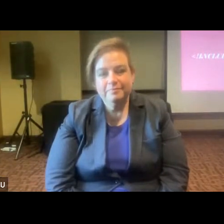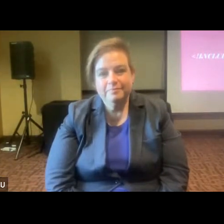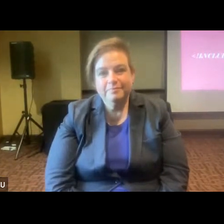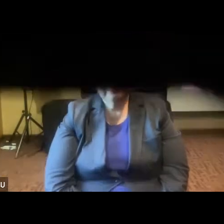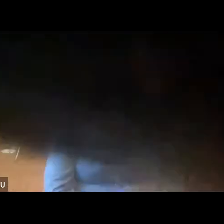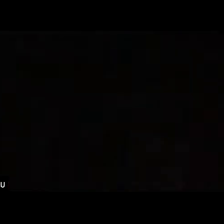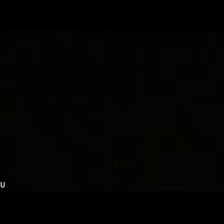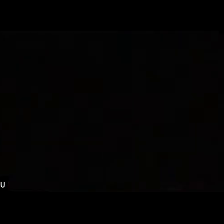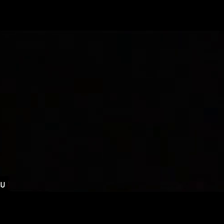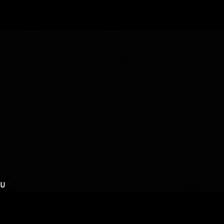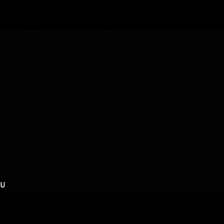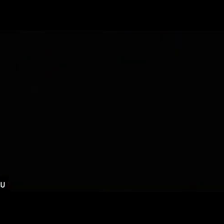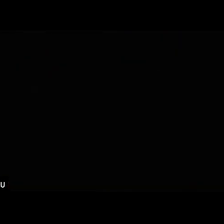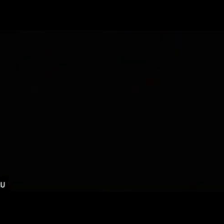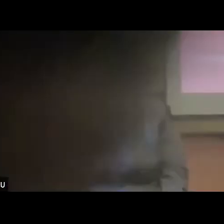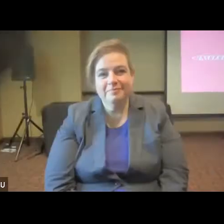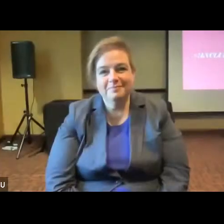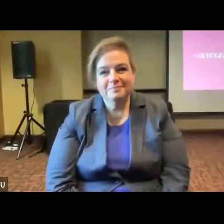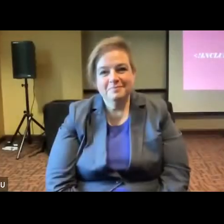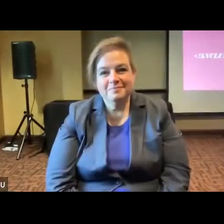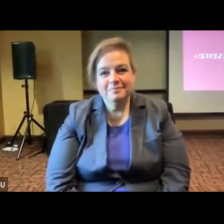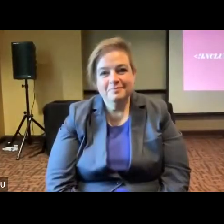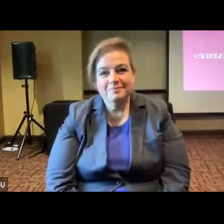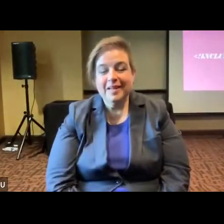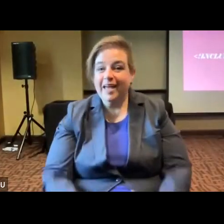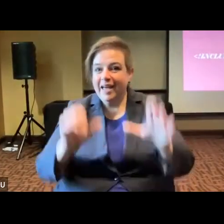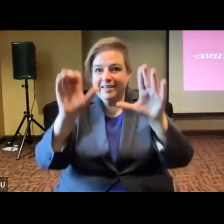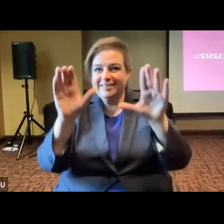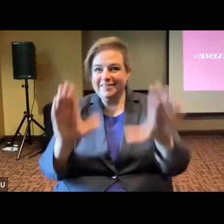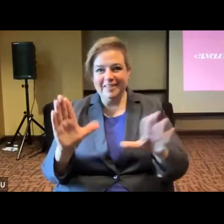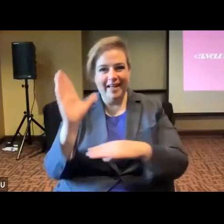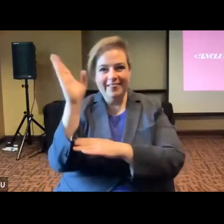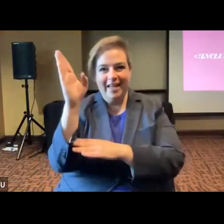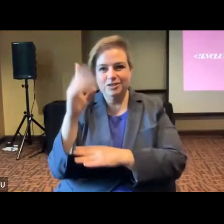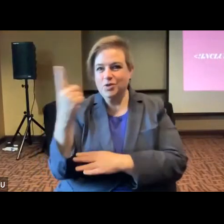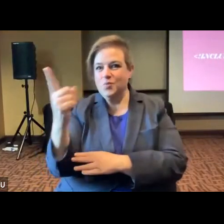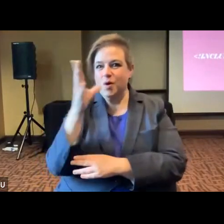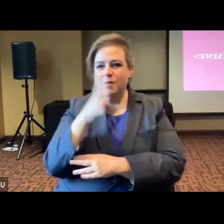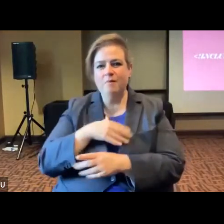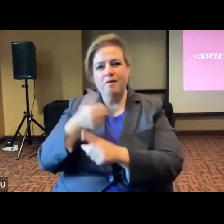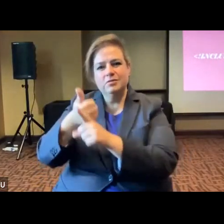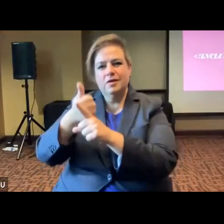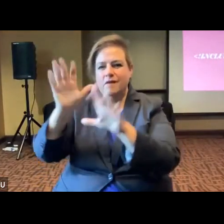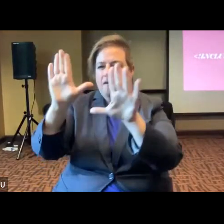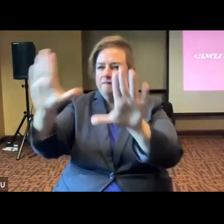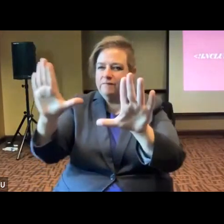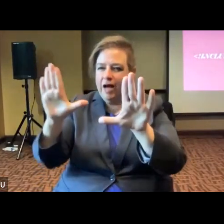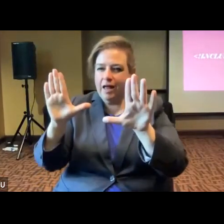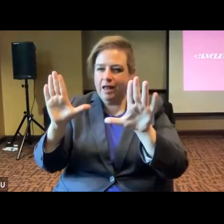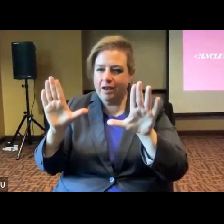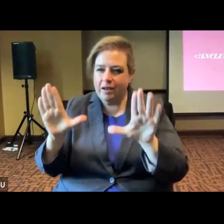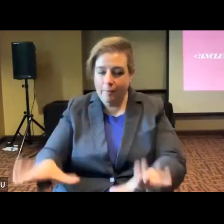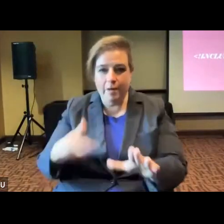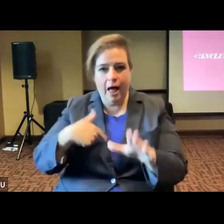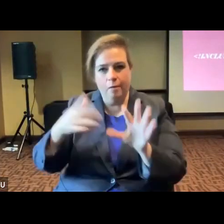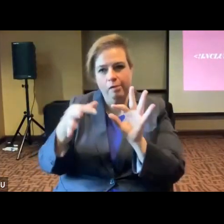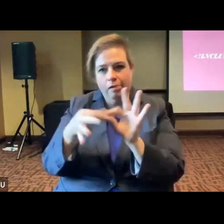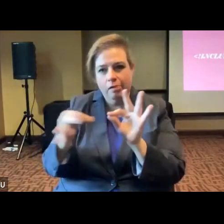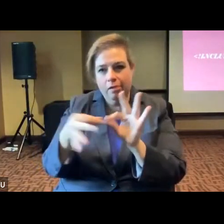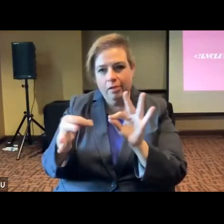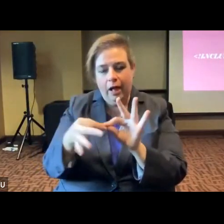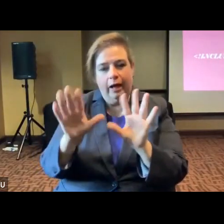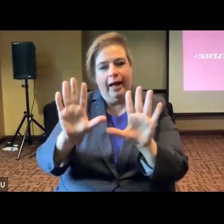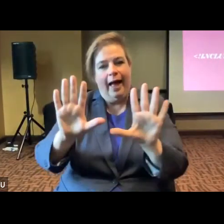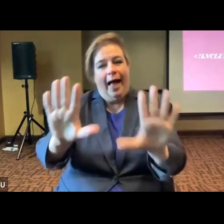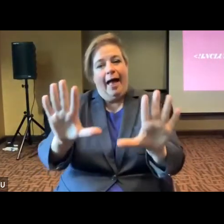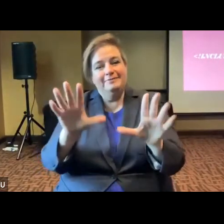Tonight, we are going to hear from a phenomenal woman, and I'm going to talk about her in a minute, but you'll have to indulge me because I